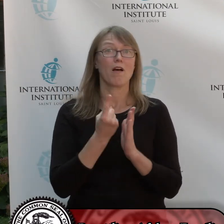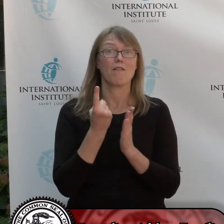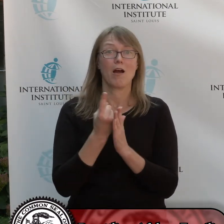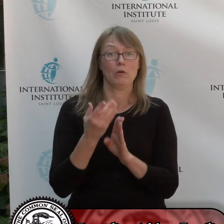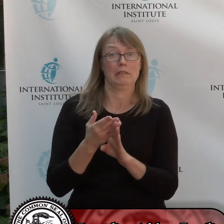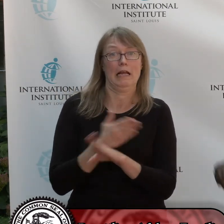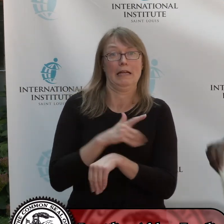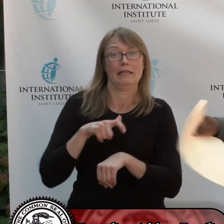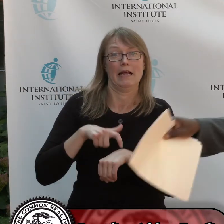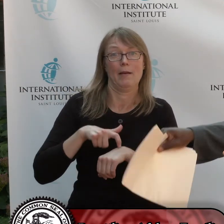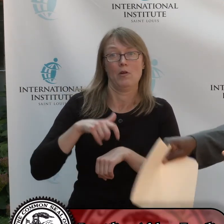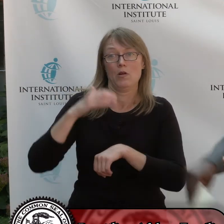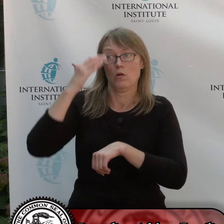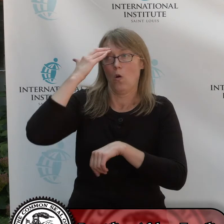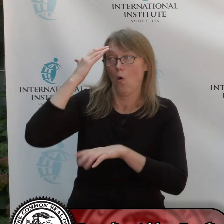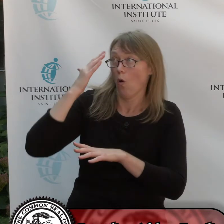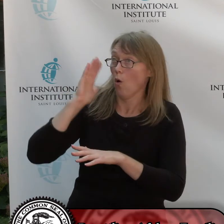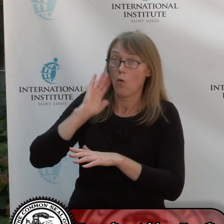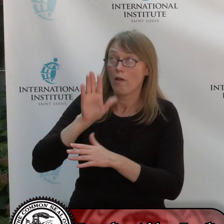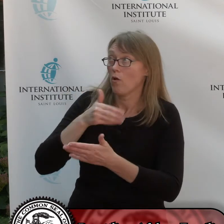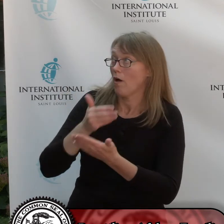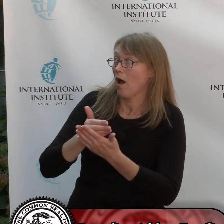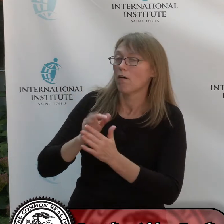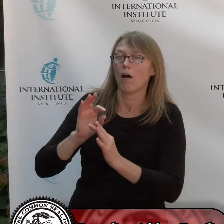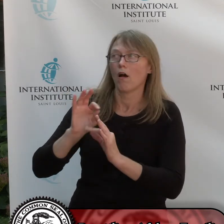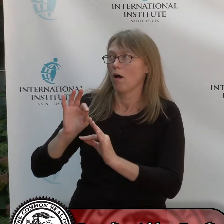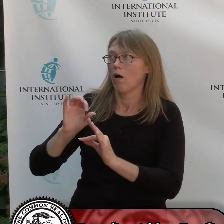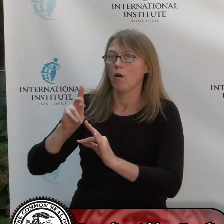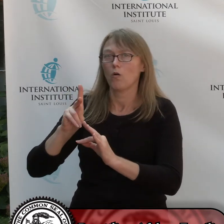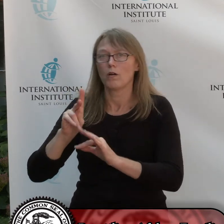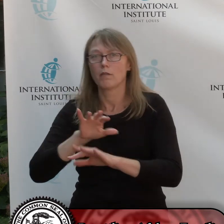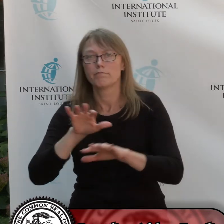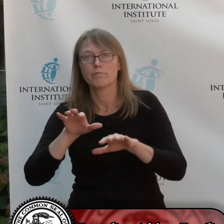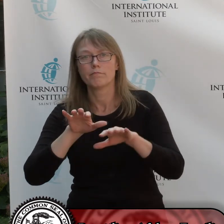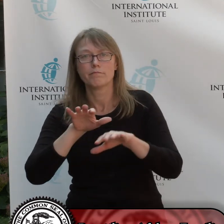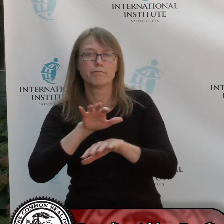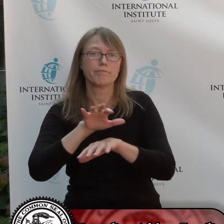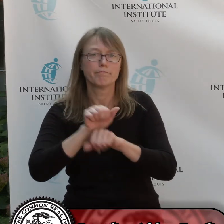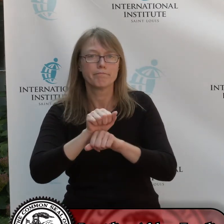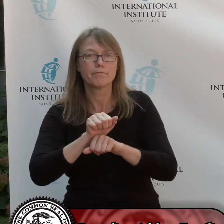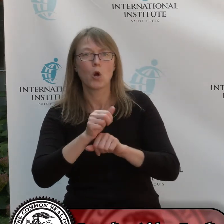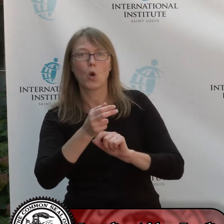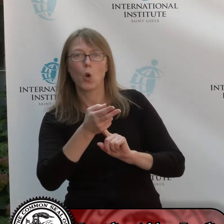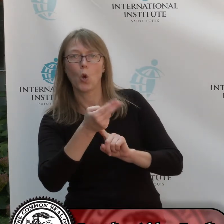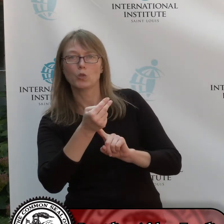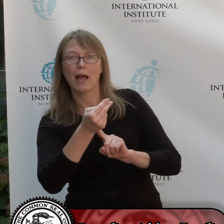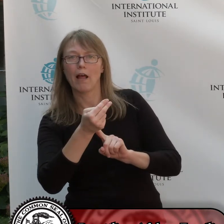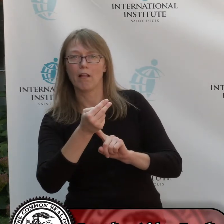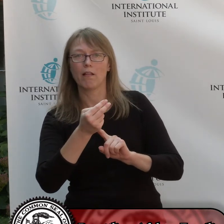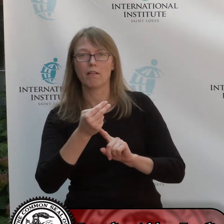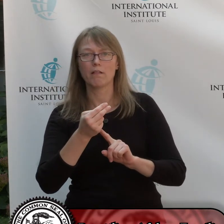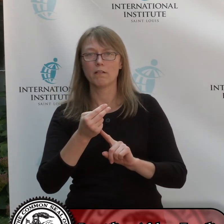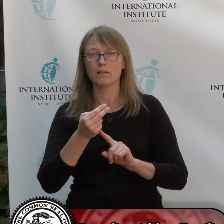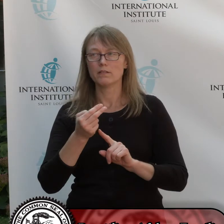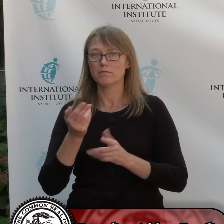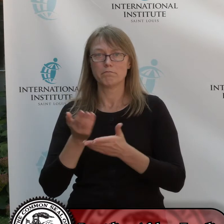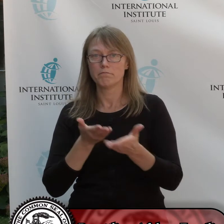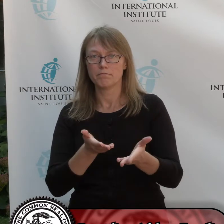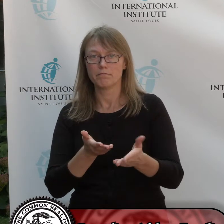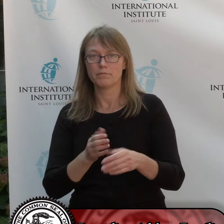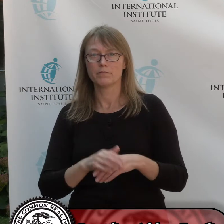to put them in a hotel whilst we set up this housing. Do you know how many you're expecting